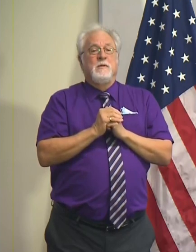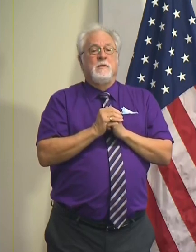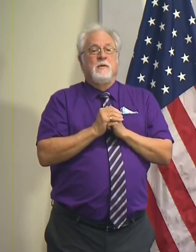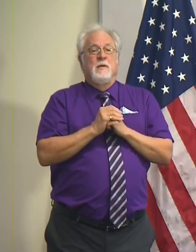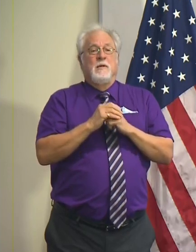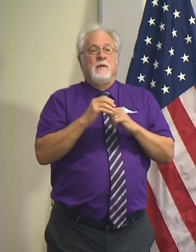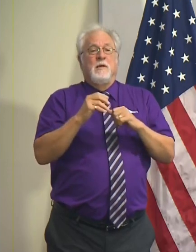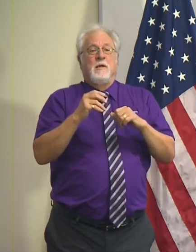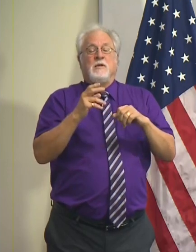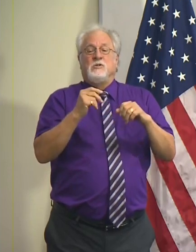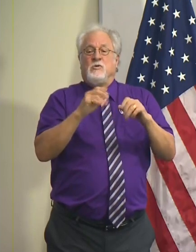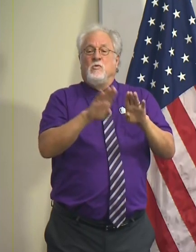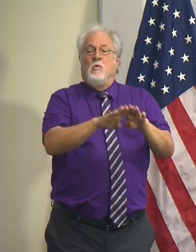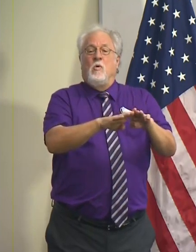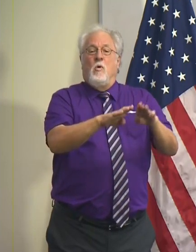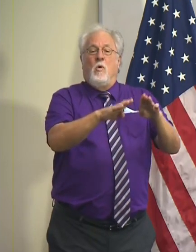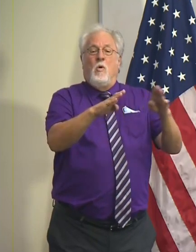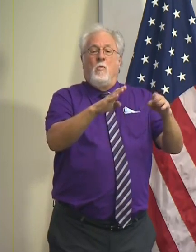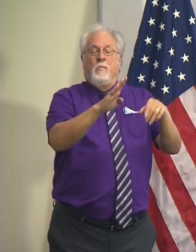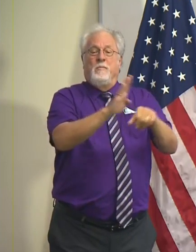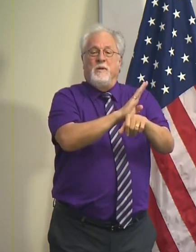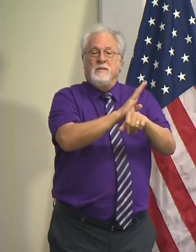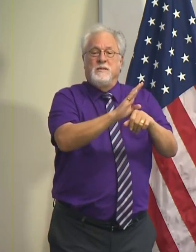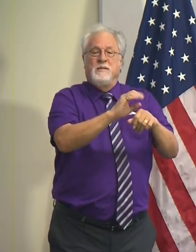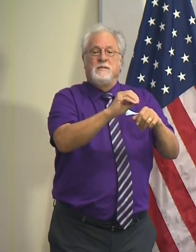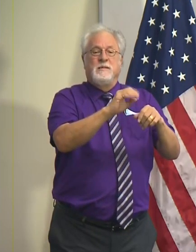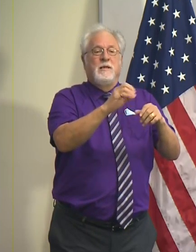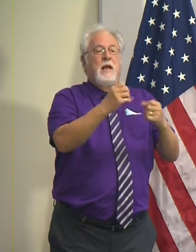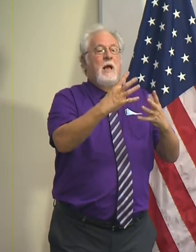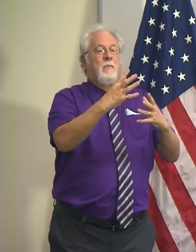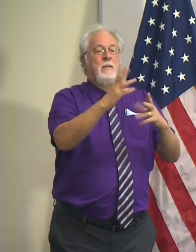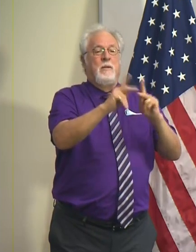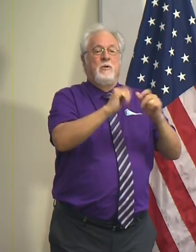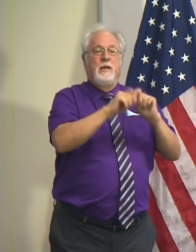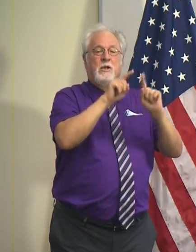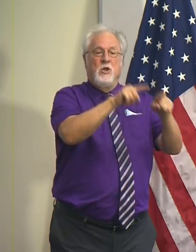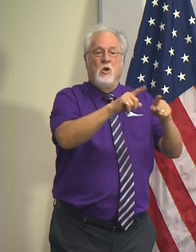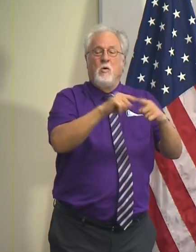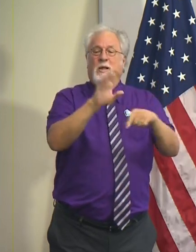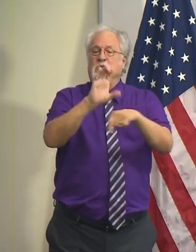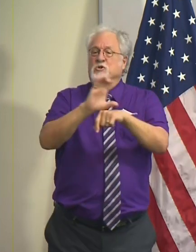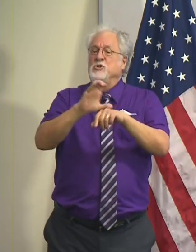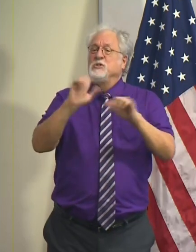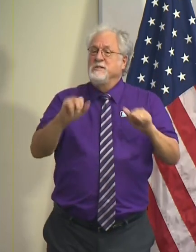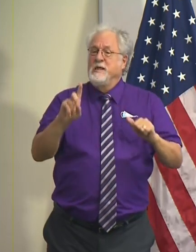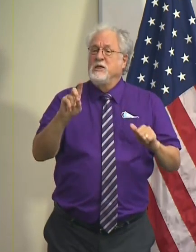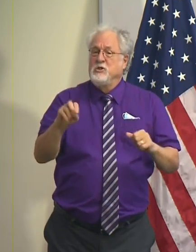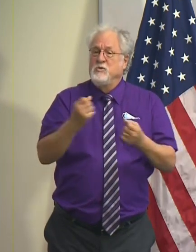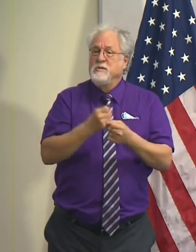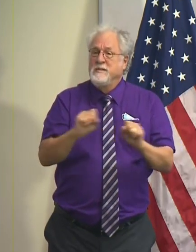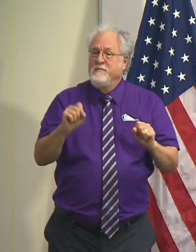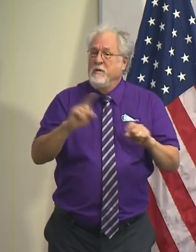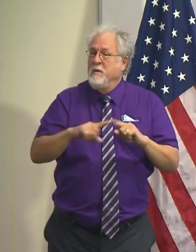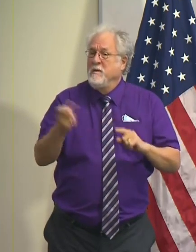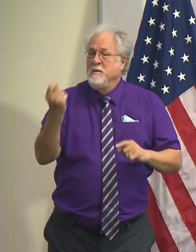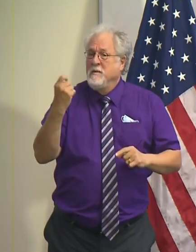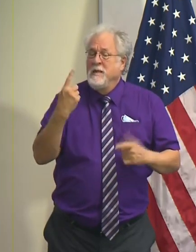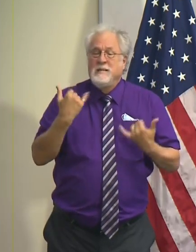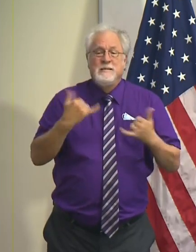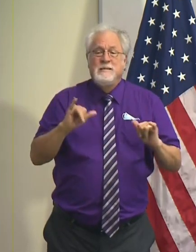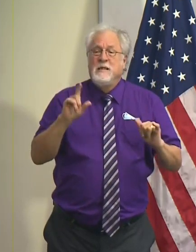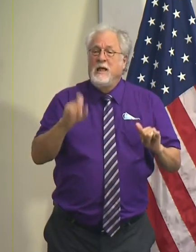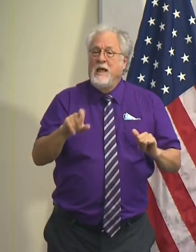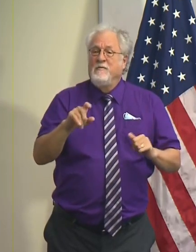occupancy levels at businesses and at churches and those sorts of things, we can do that safely. But you still have